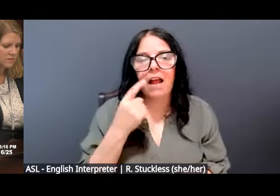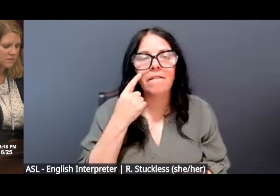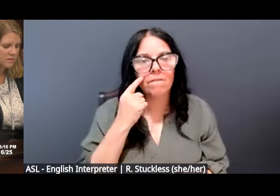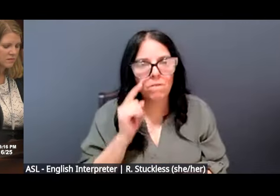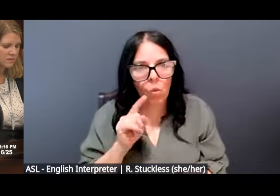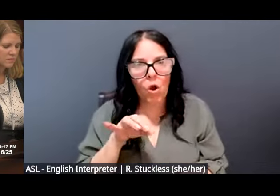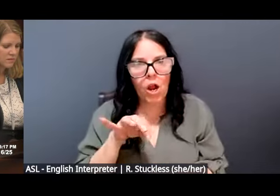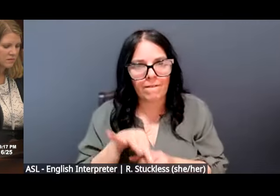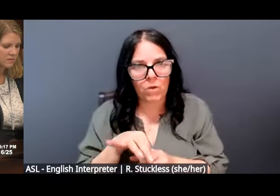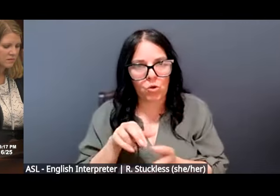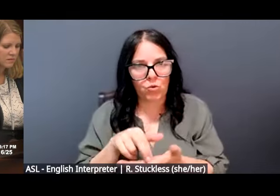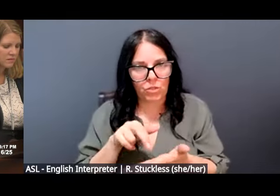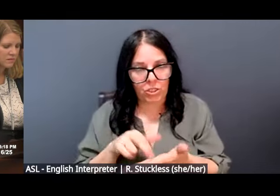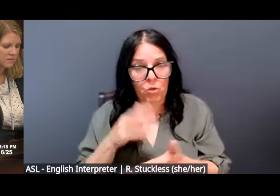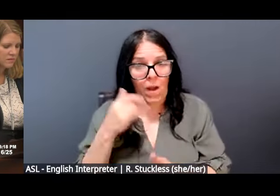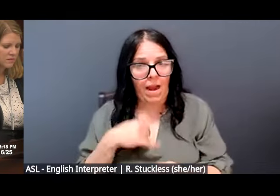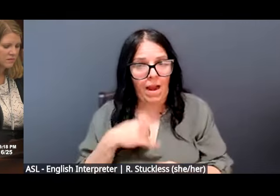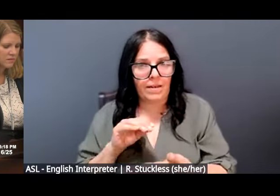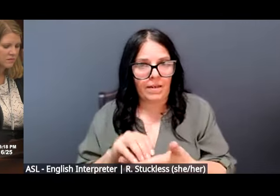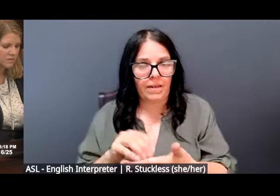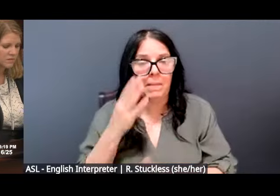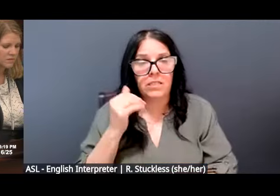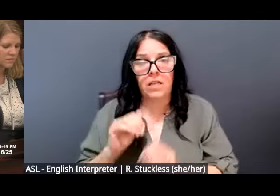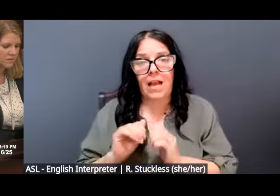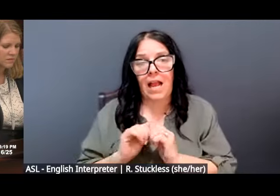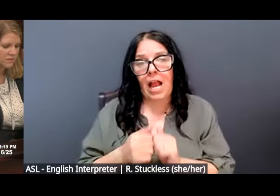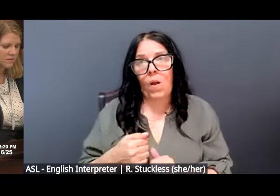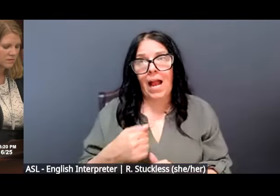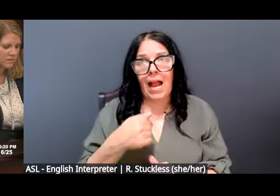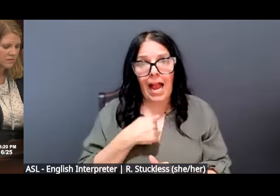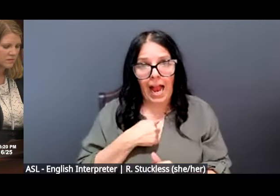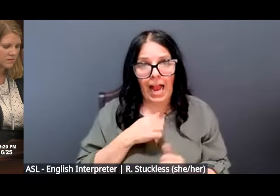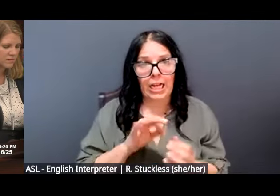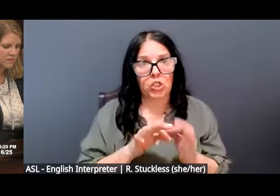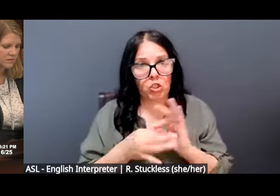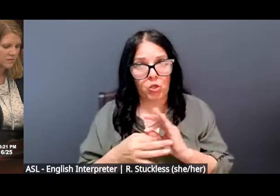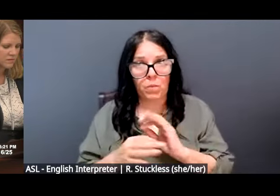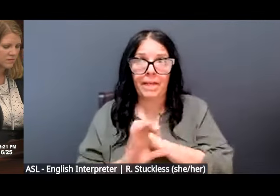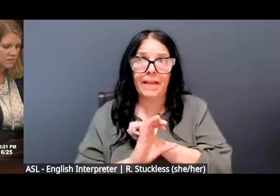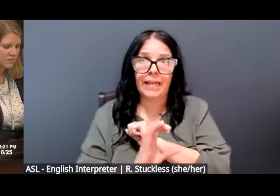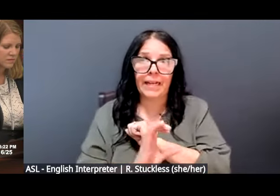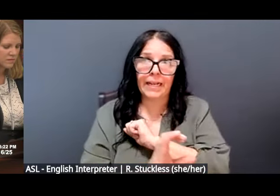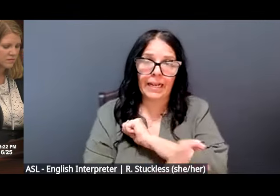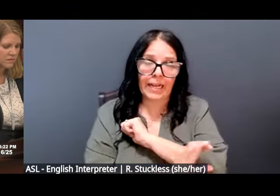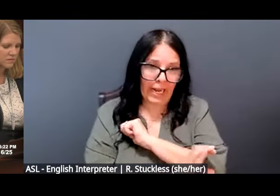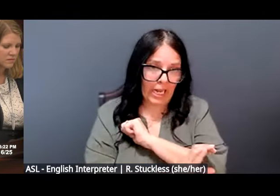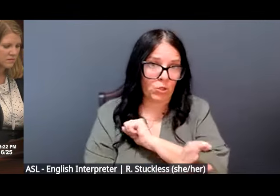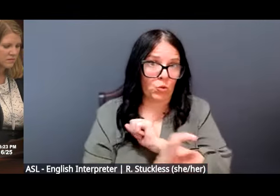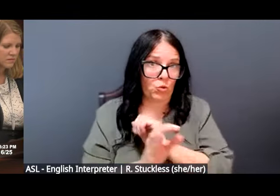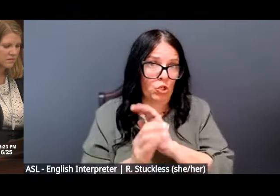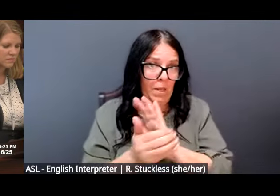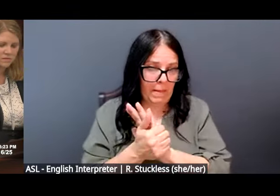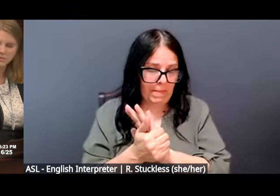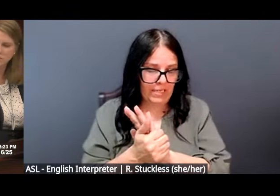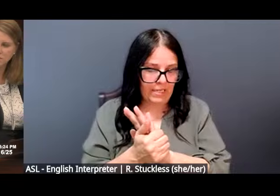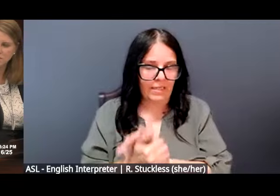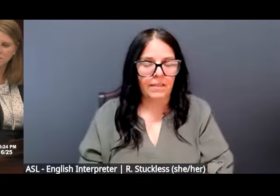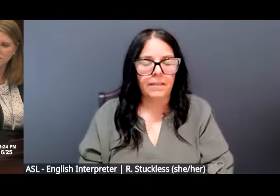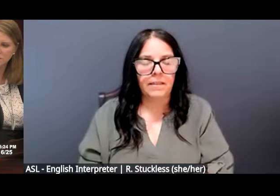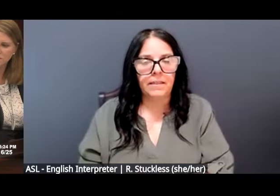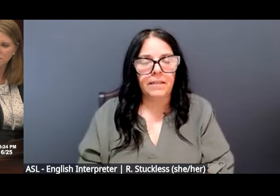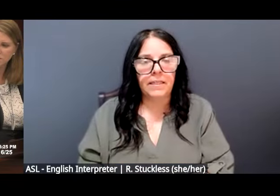had that in there is because the way that I'm interpreting the constitutional amendment is that, first, I don't believe